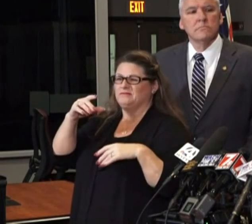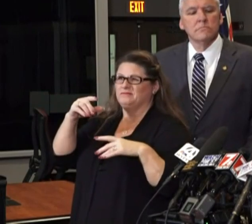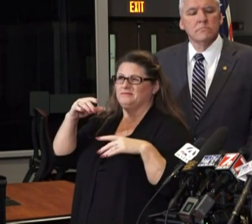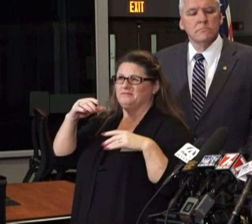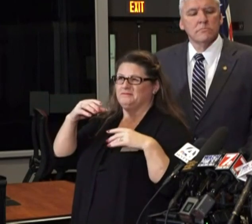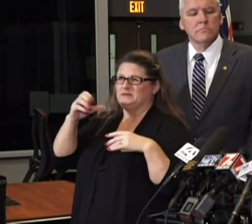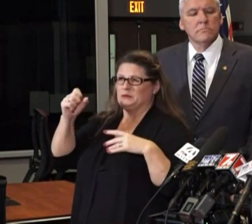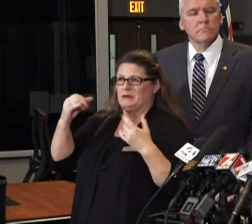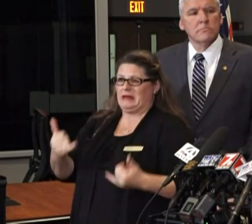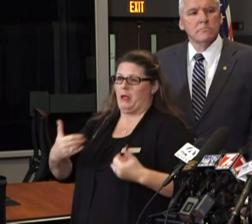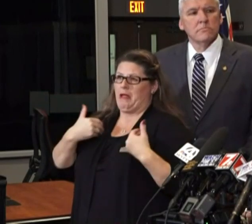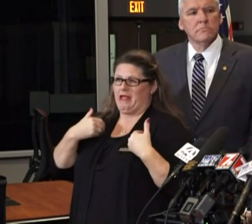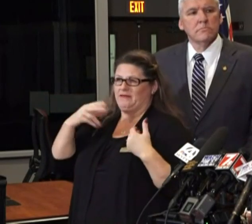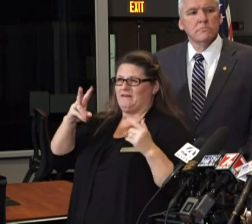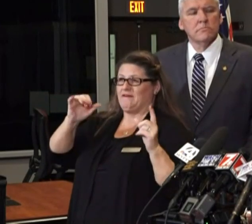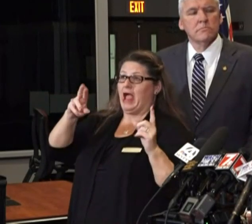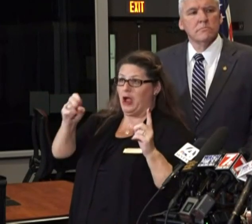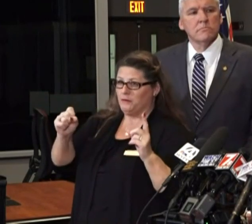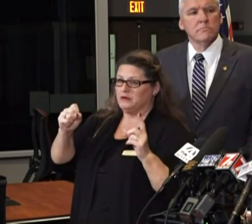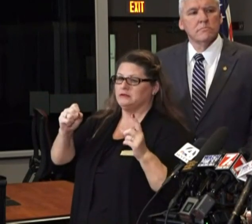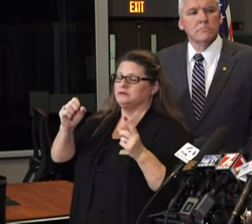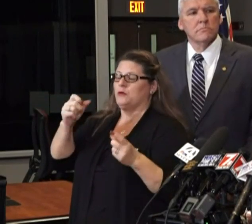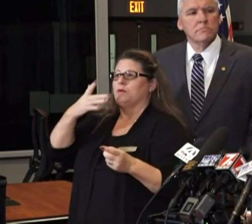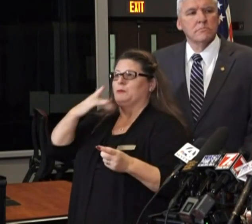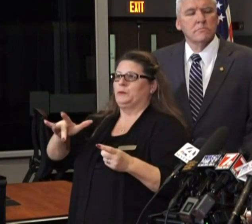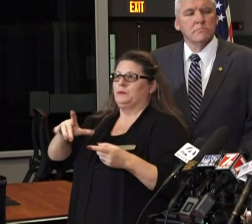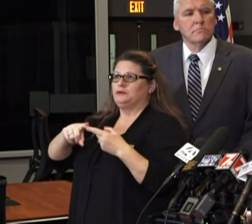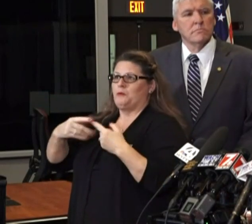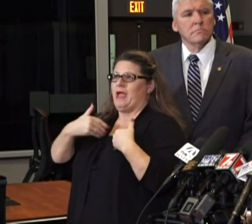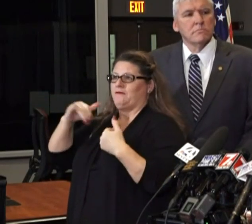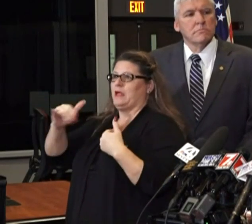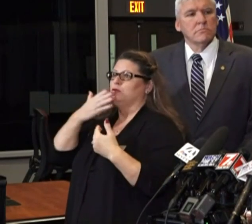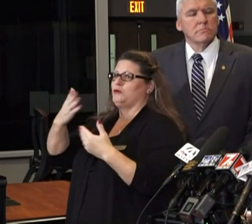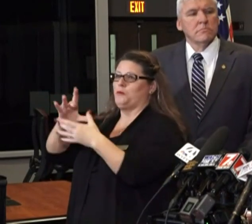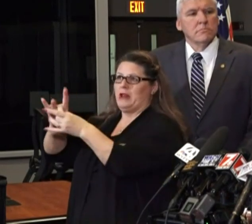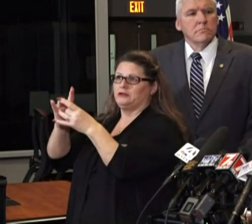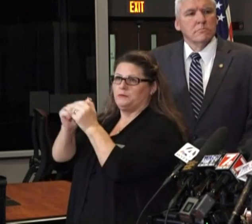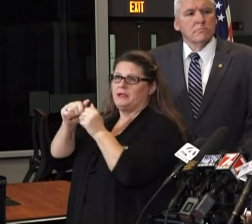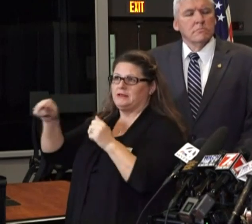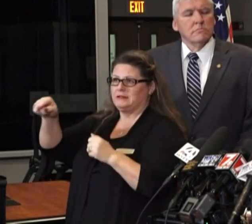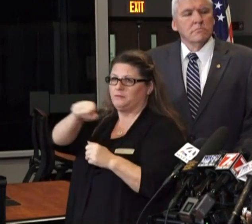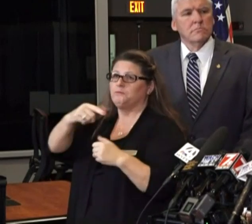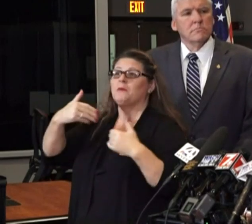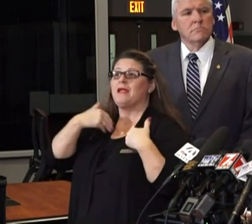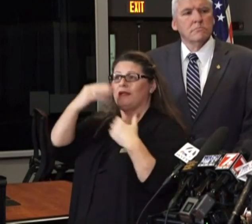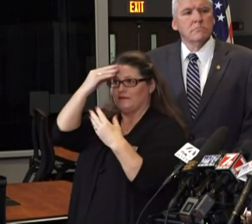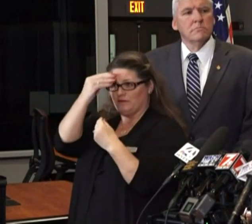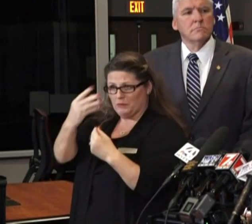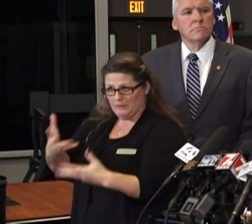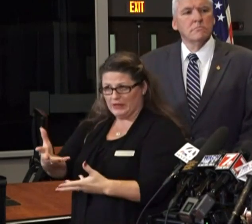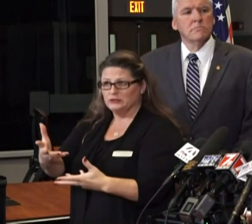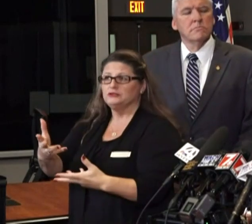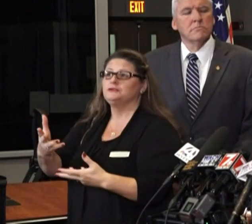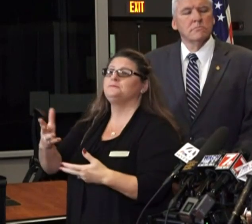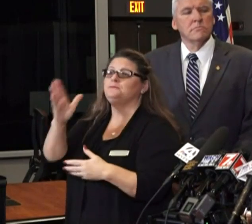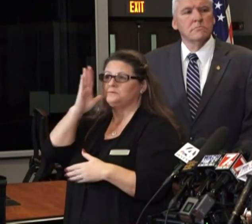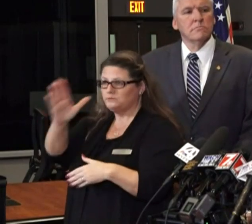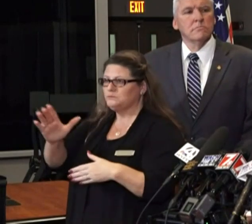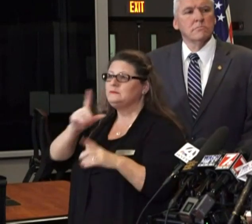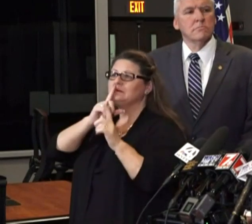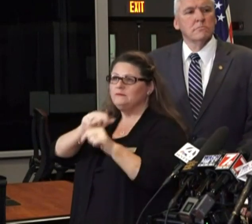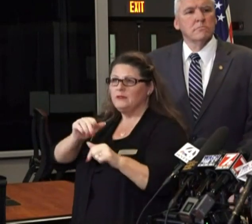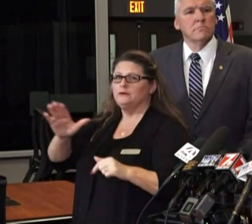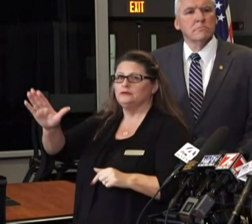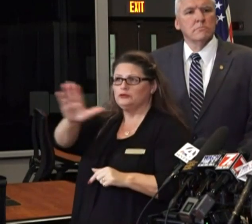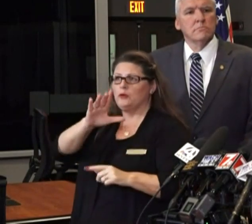and other such things. We do have some information for you, as you know, and which we'll be providing and answering your questions.